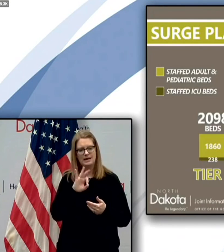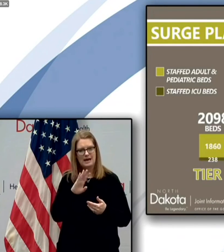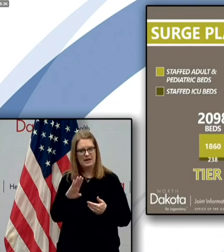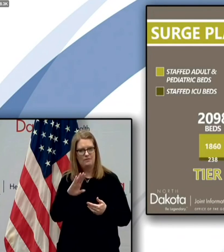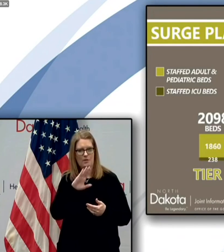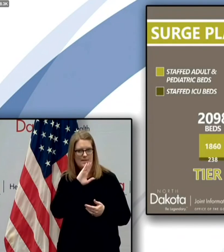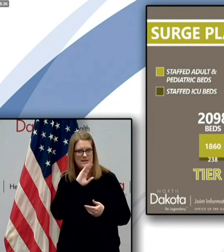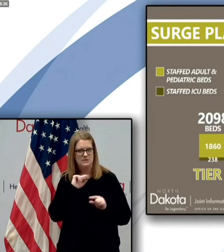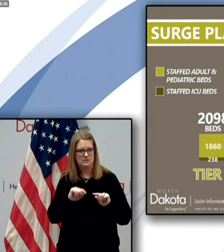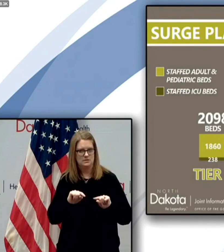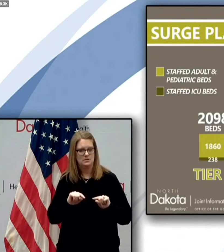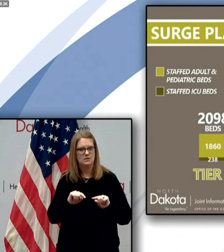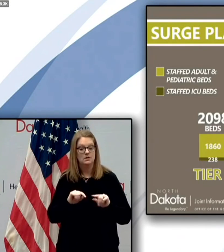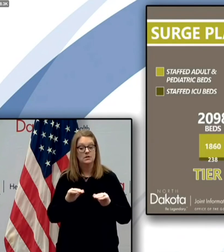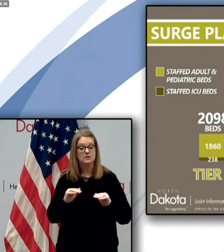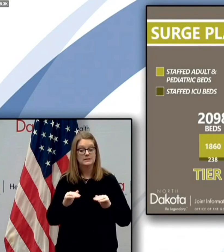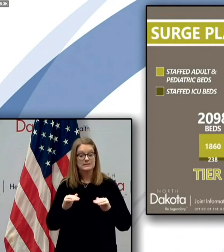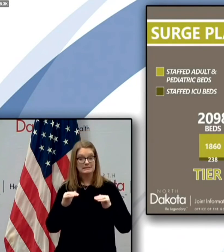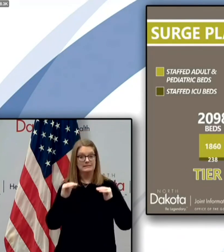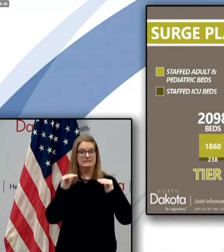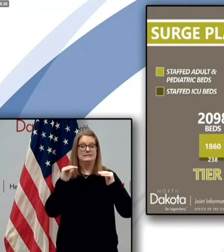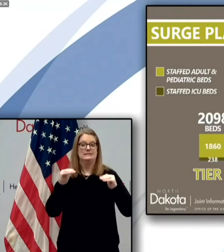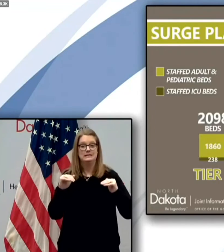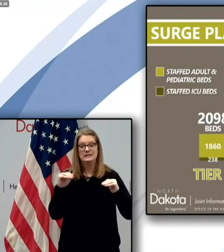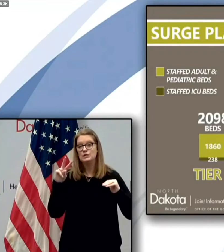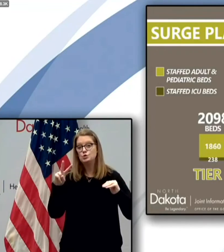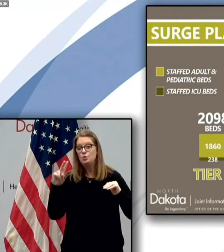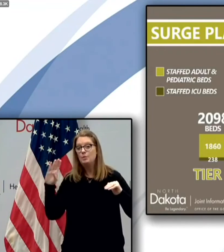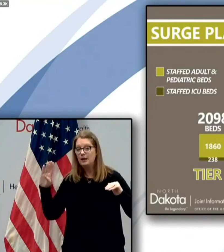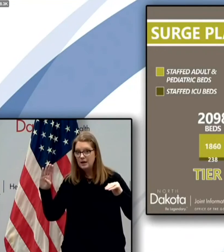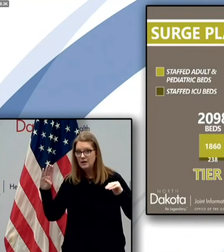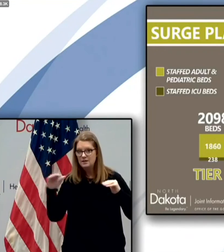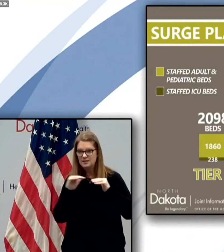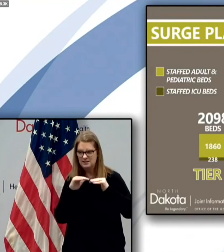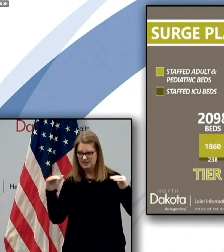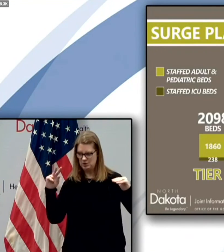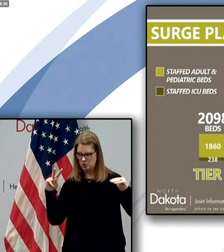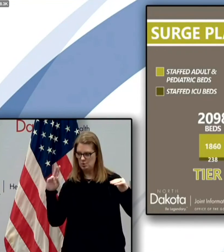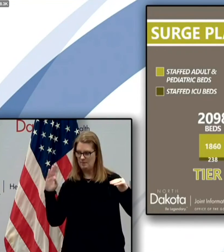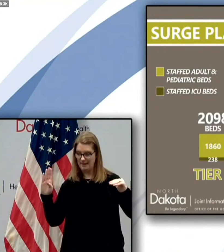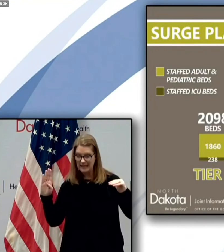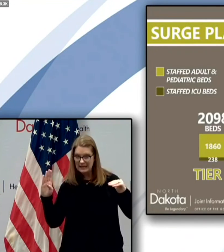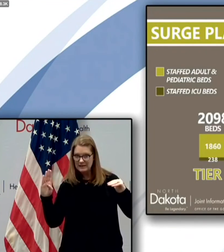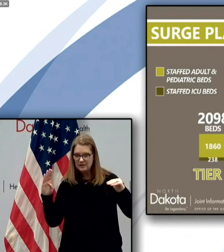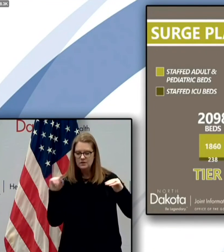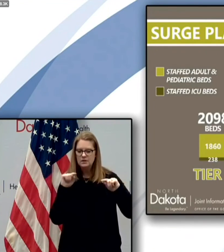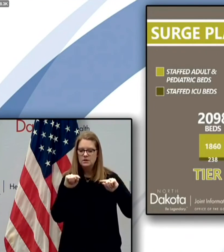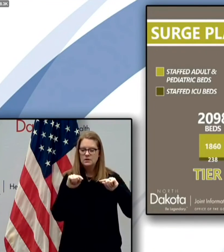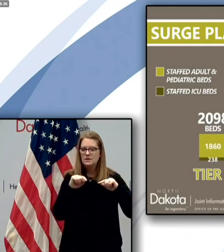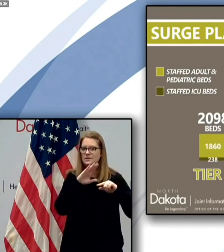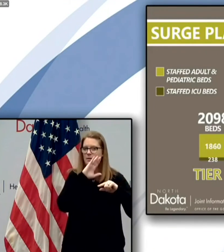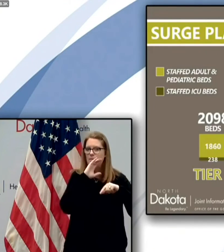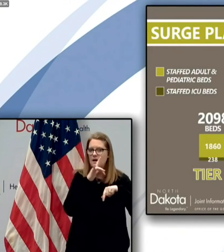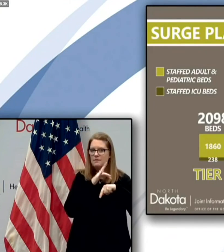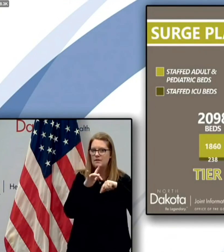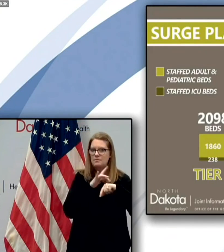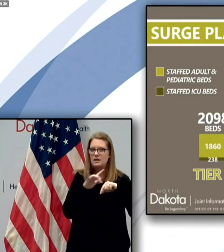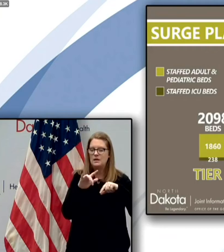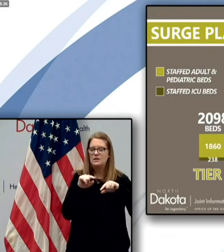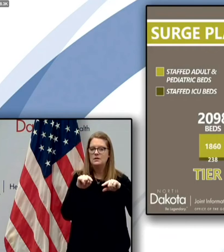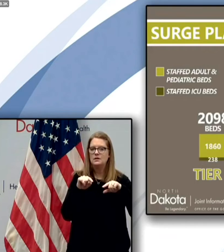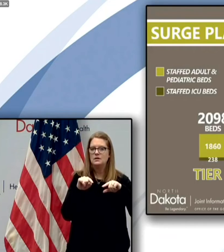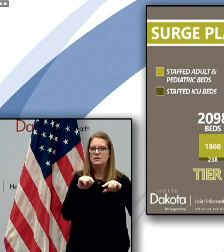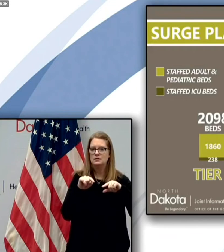2,394 beds. Moving then to Tier 2B, at that level, the bed capacity would